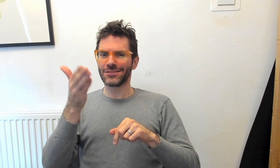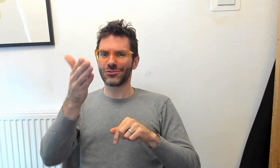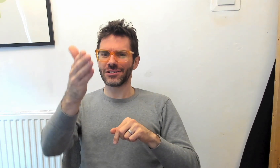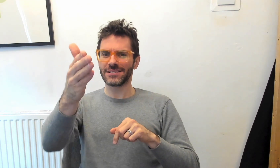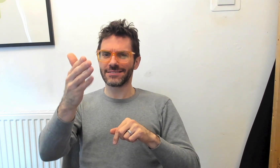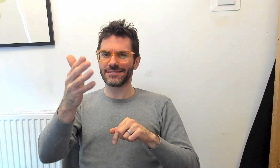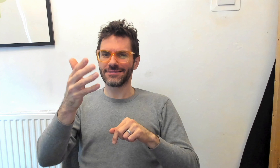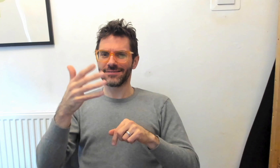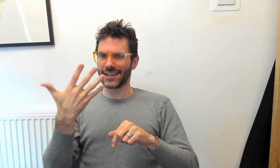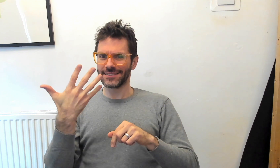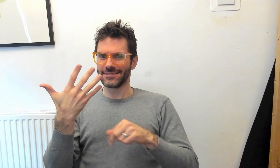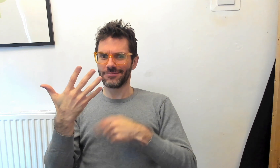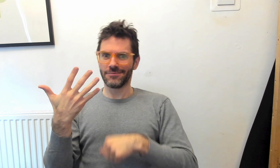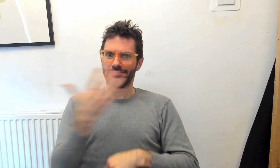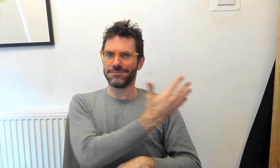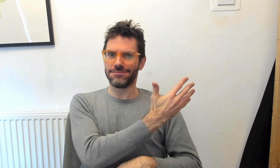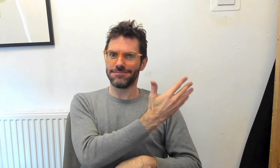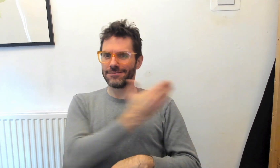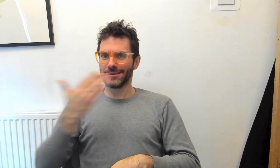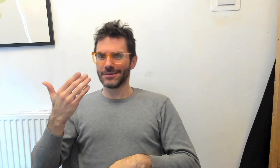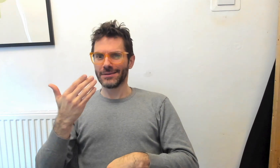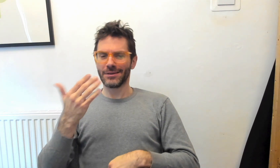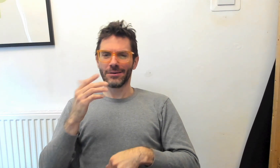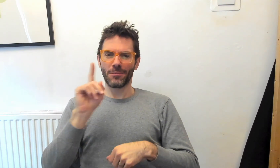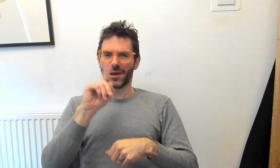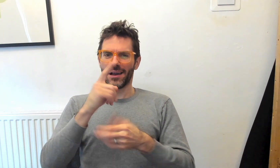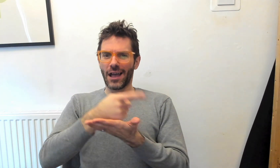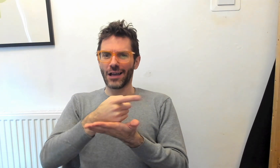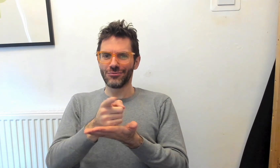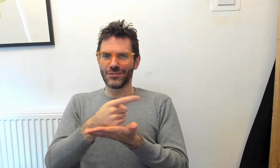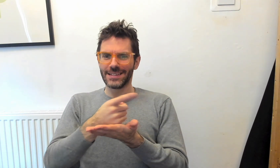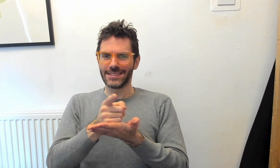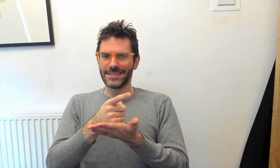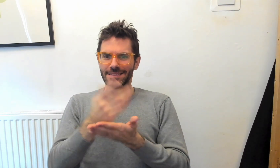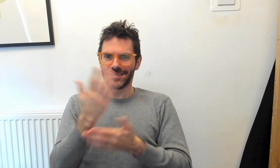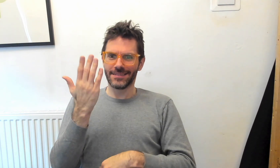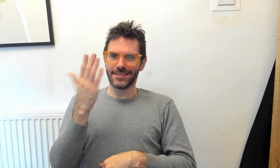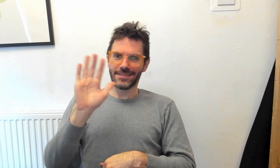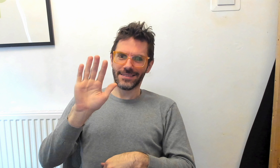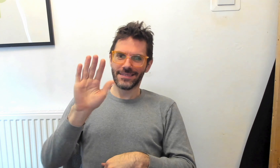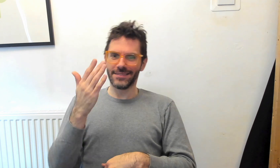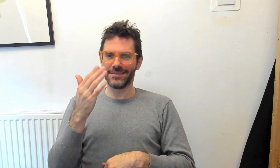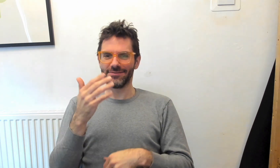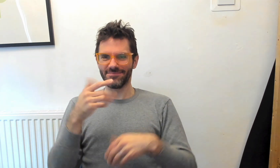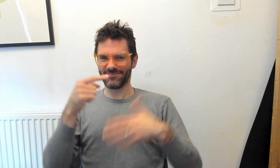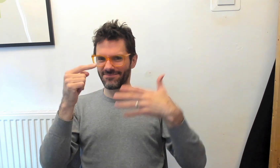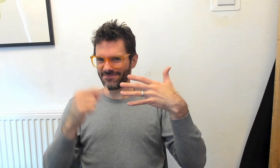Also the direction that a hand moves and orientation of the hand.